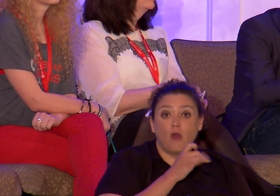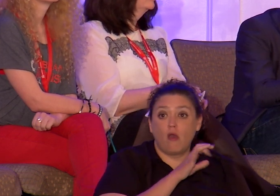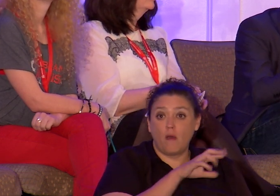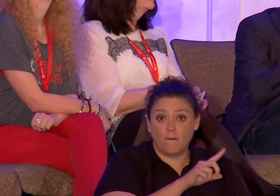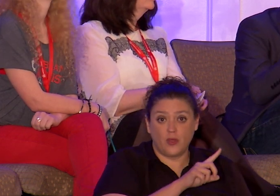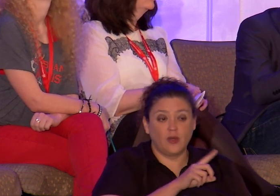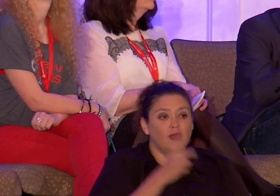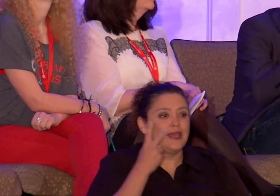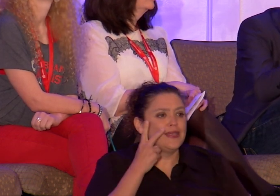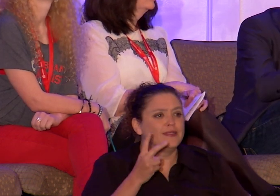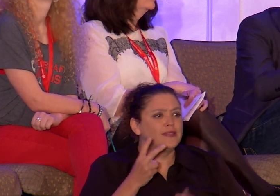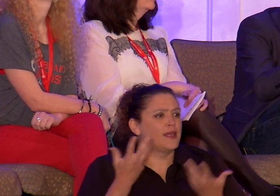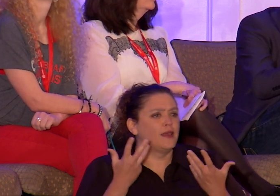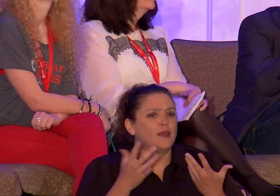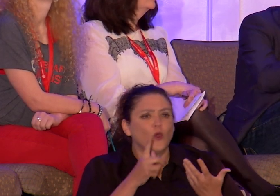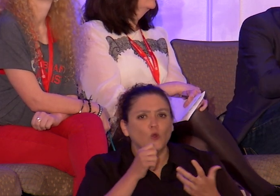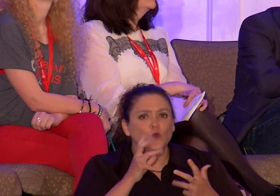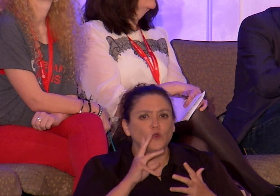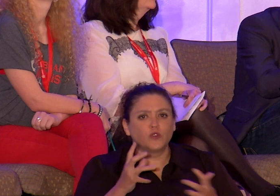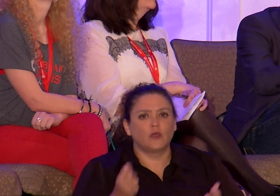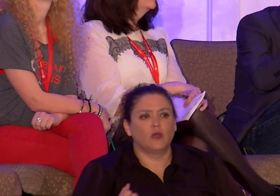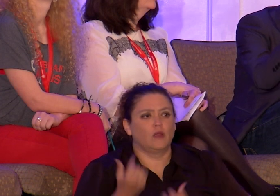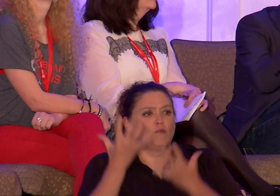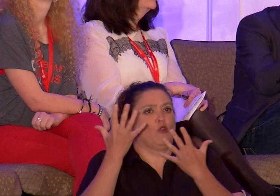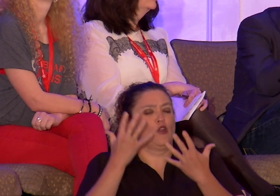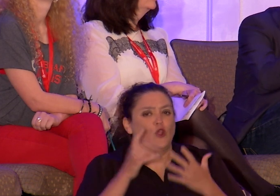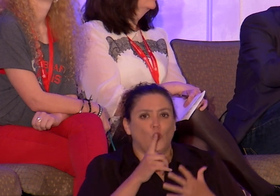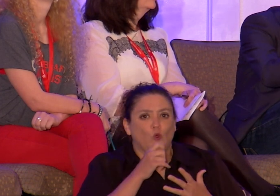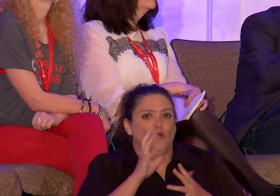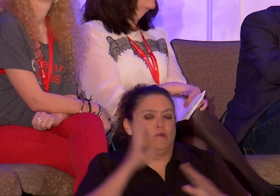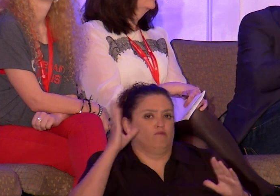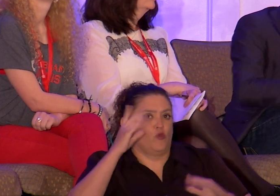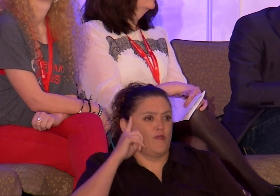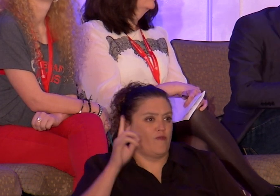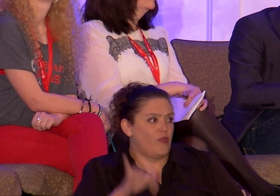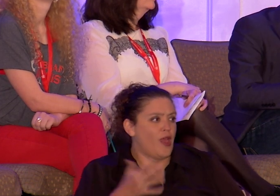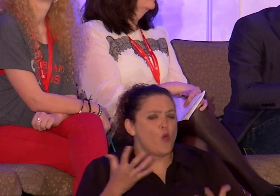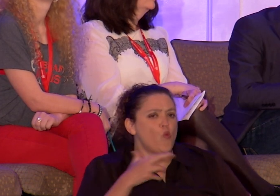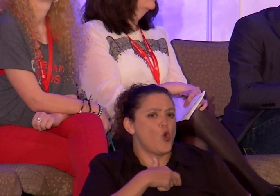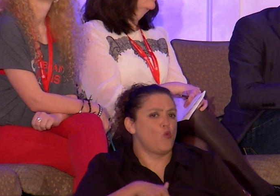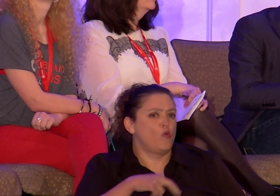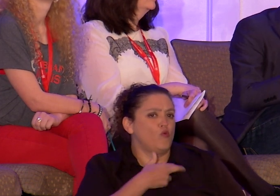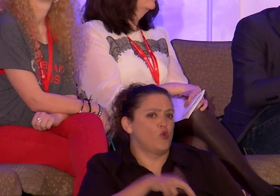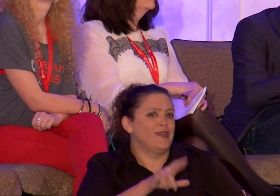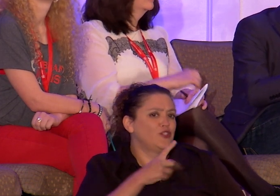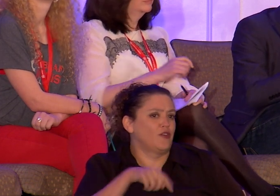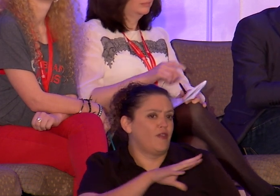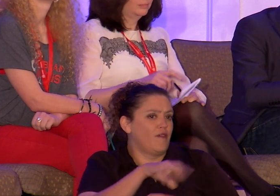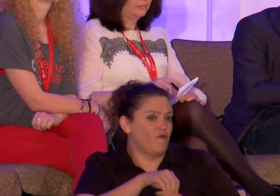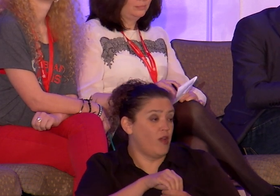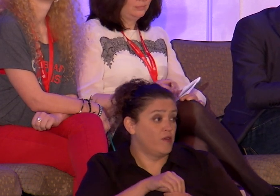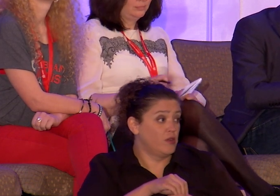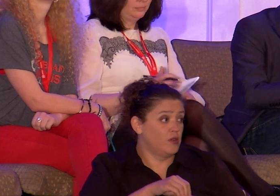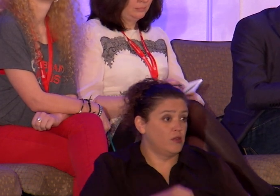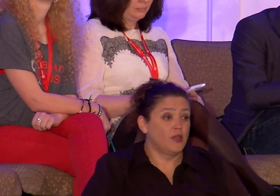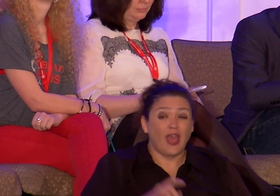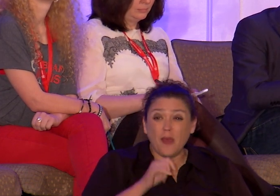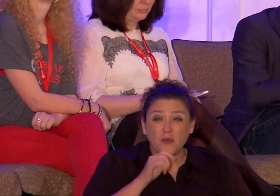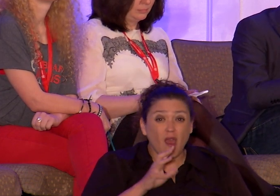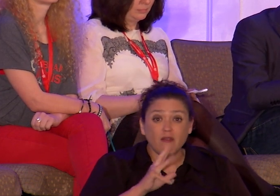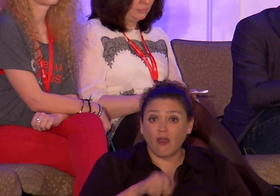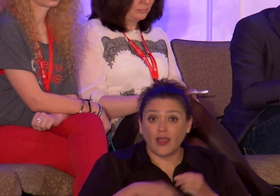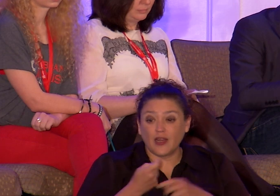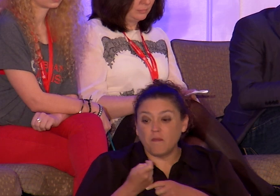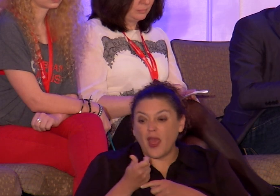going to be burned and who are the people who are going to burn these embassies and what religion do these people follow. And this is not a fringe minority.